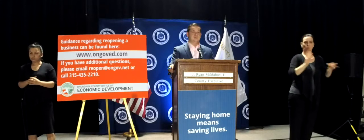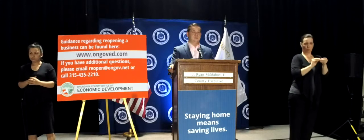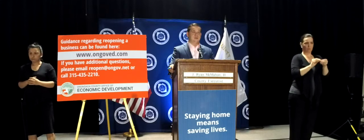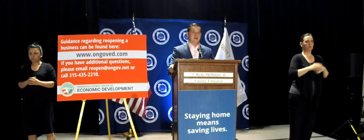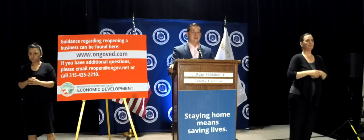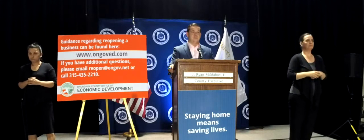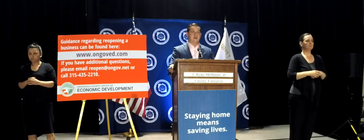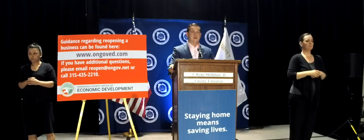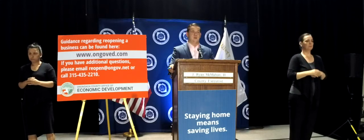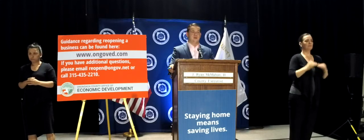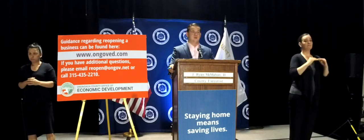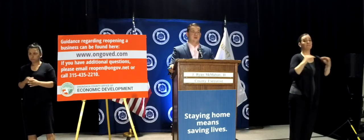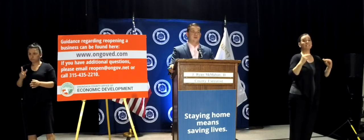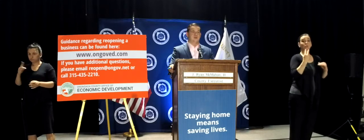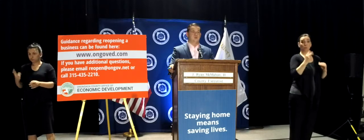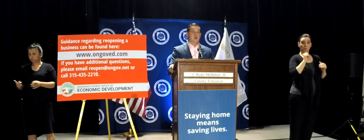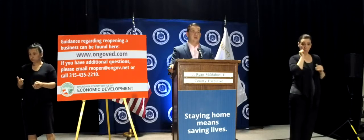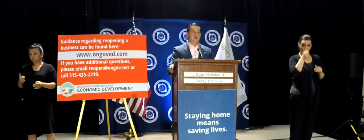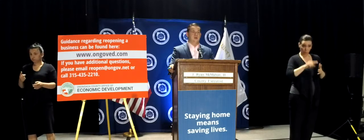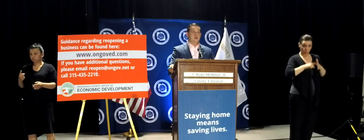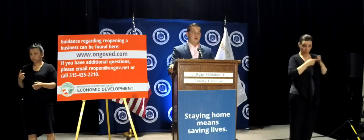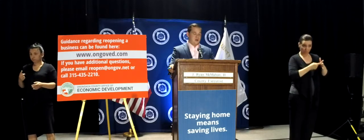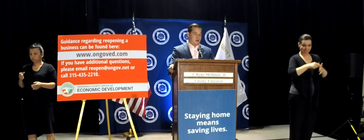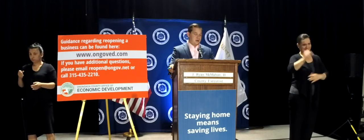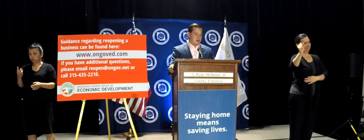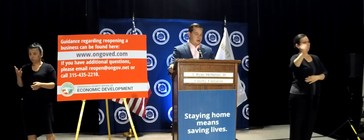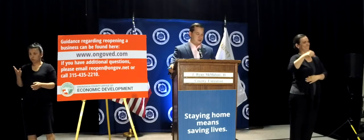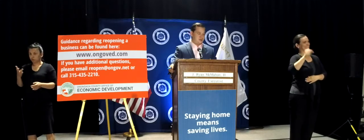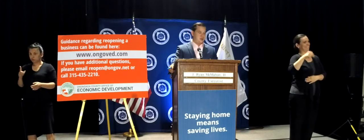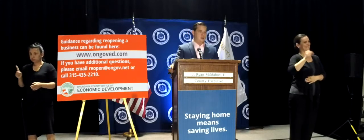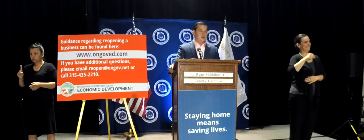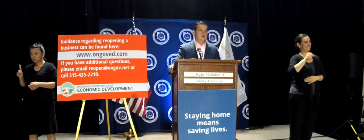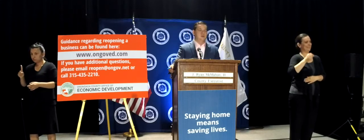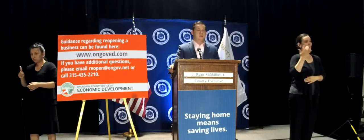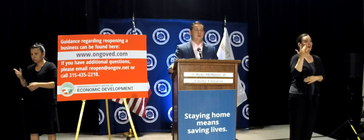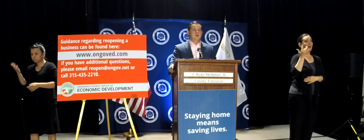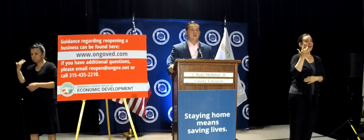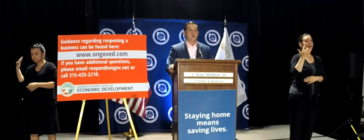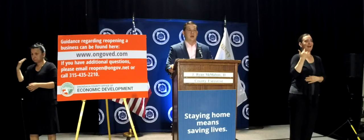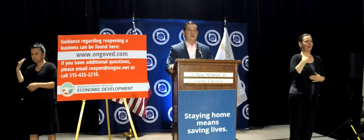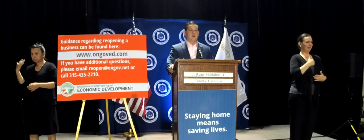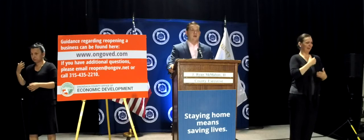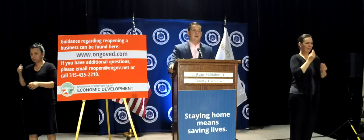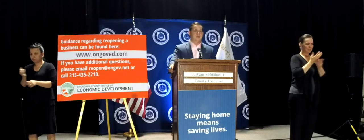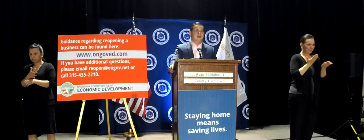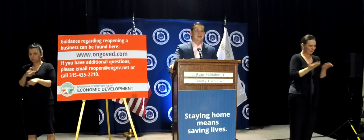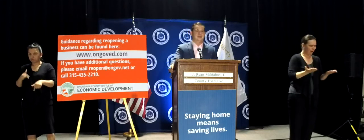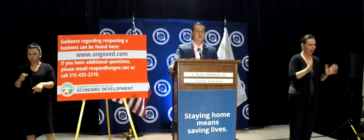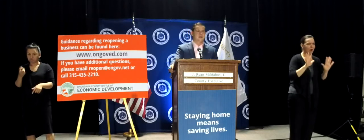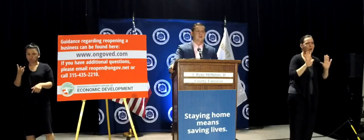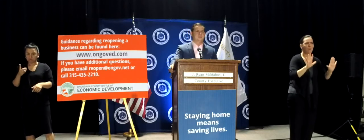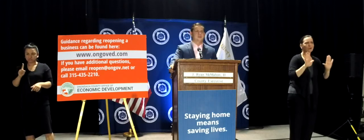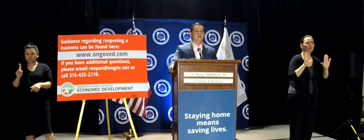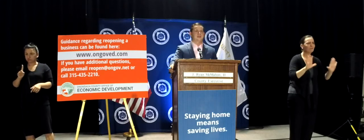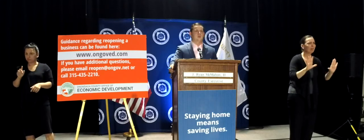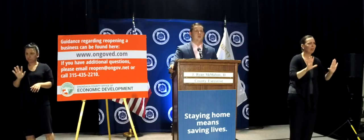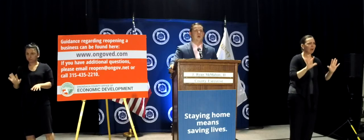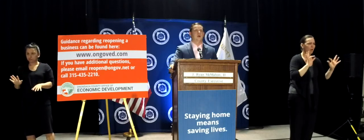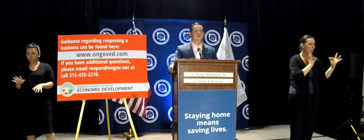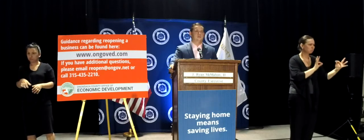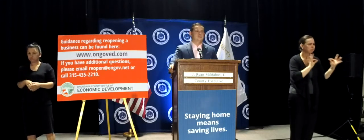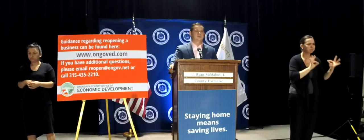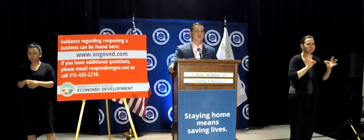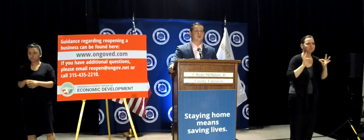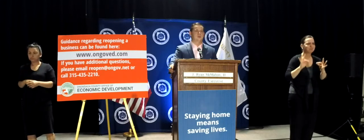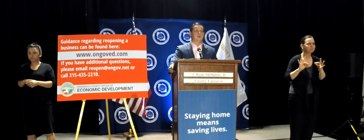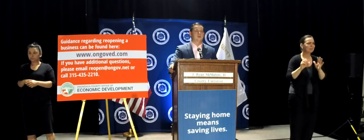days. The data is better than it was going into phase 1. I think we haven't heard any inclination from the state that we